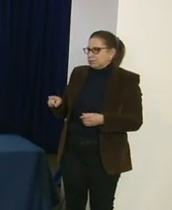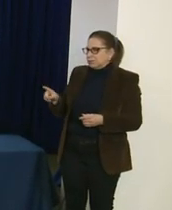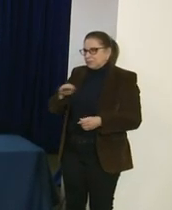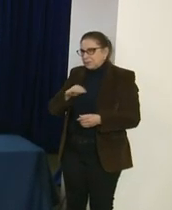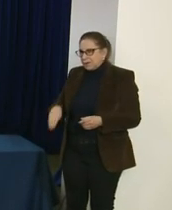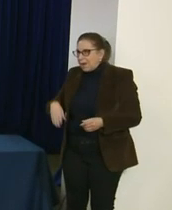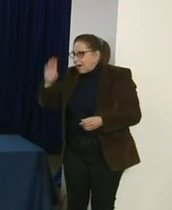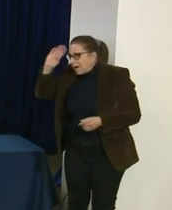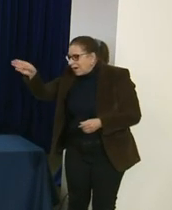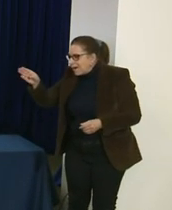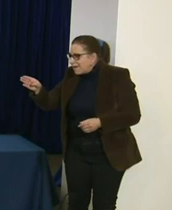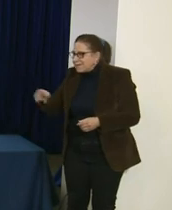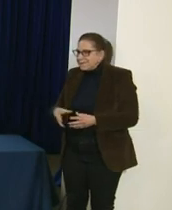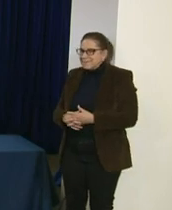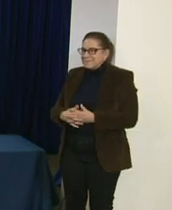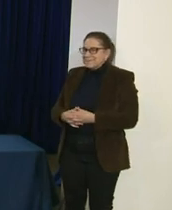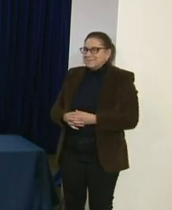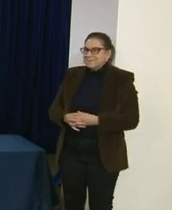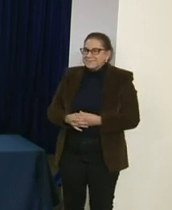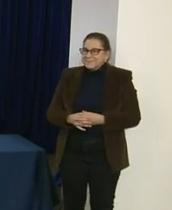Ms. Hicks, you are live.